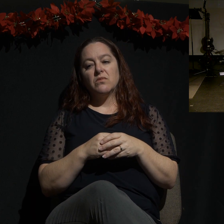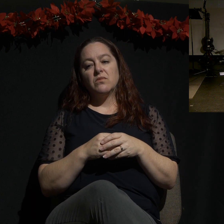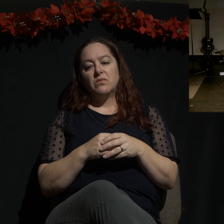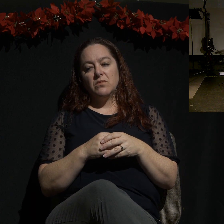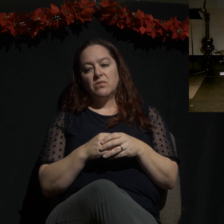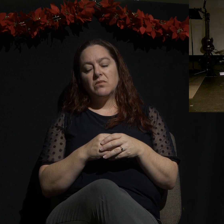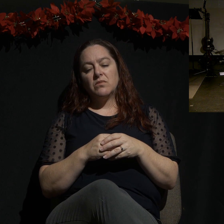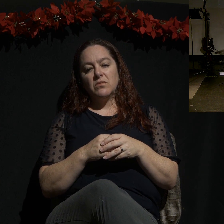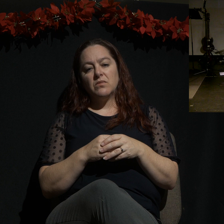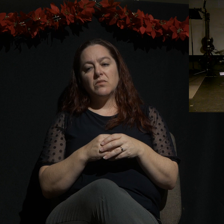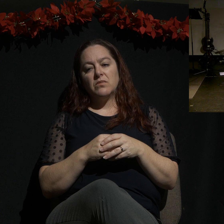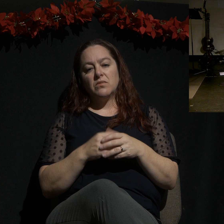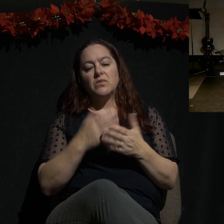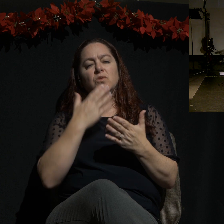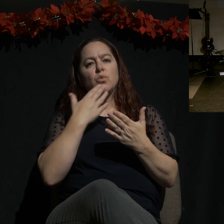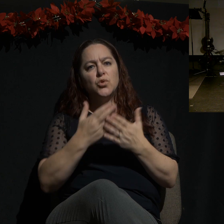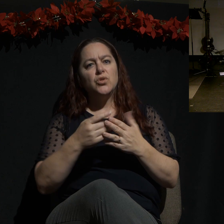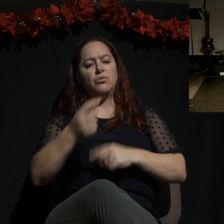what we value,